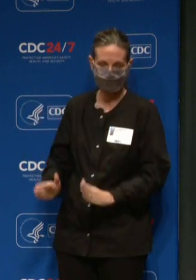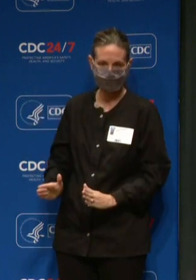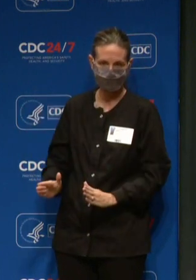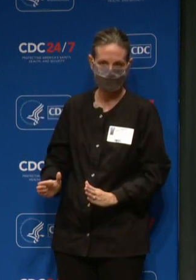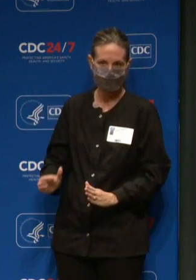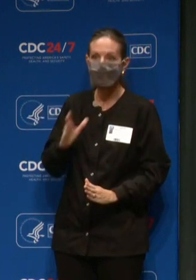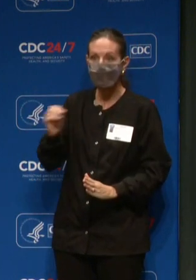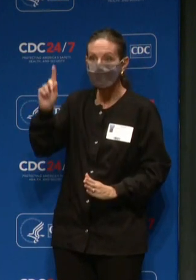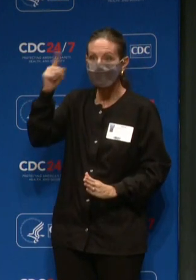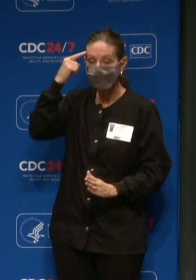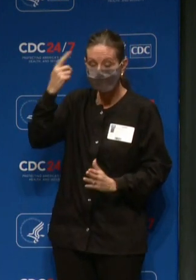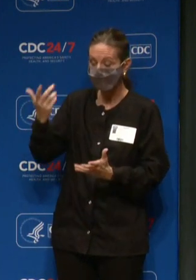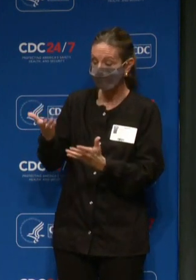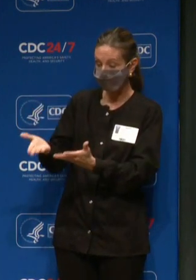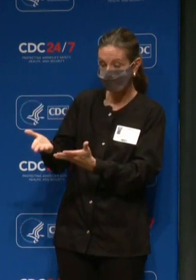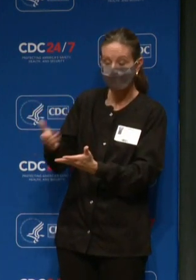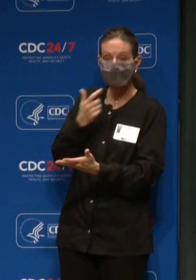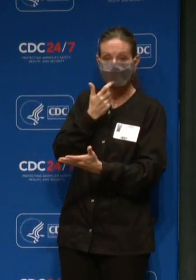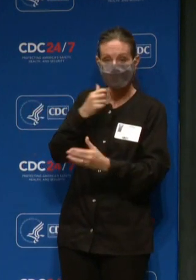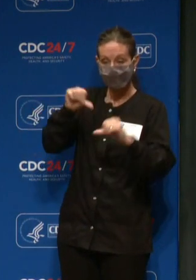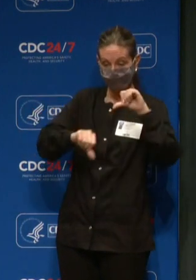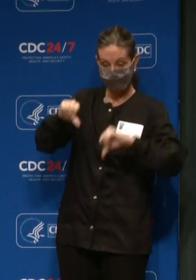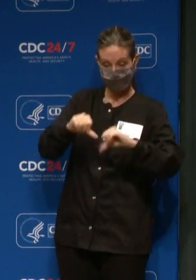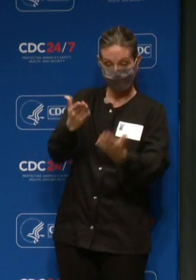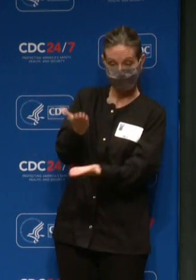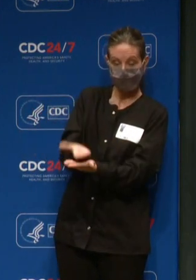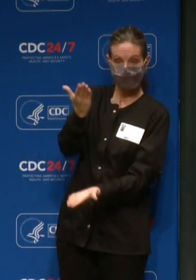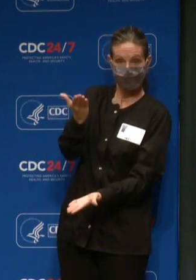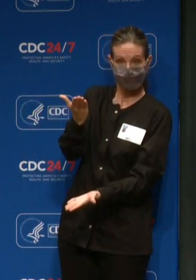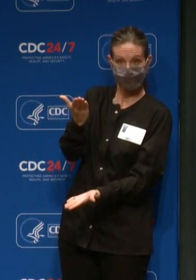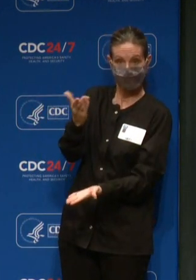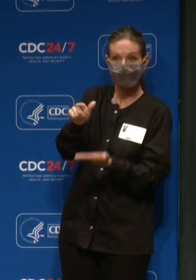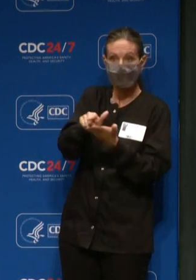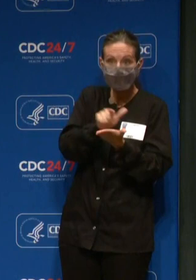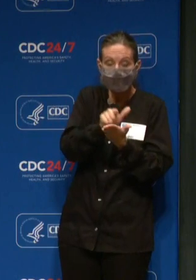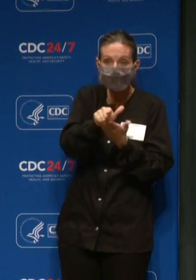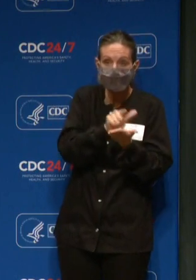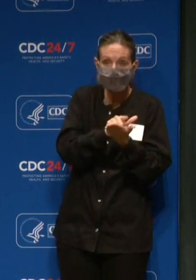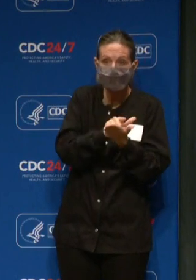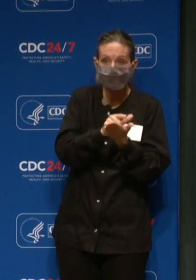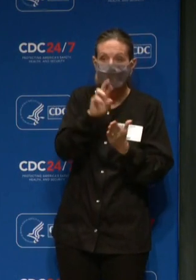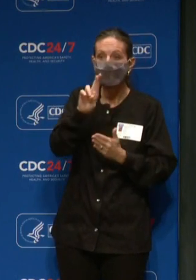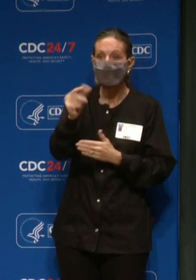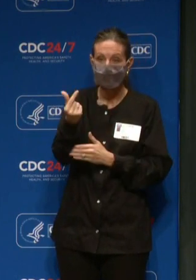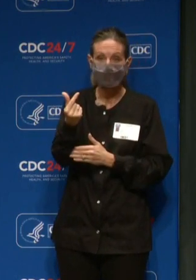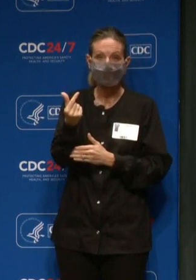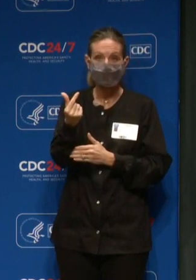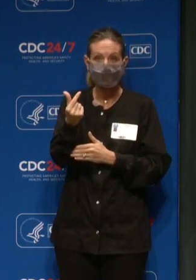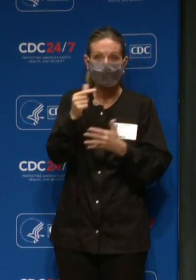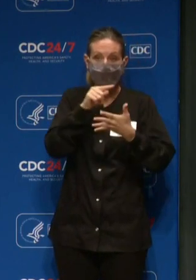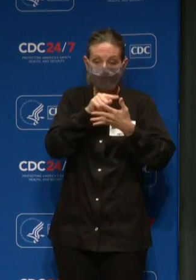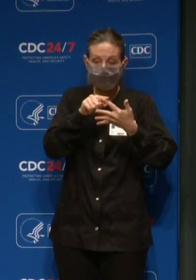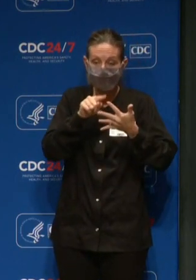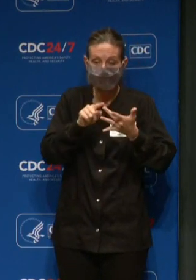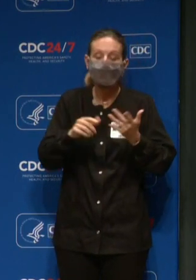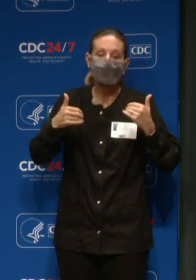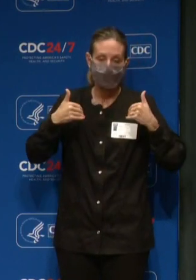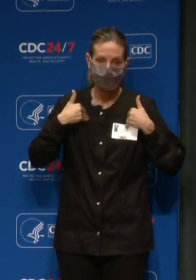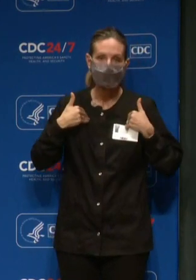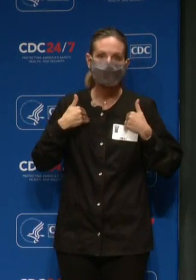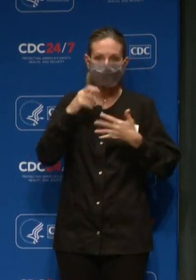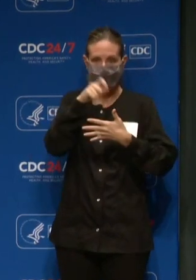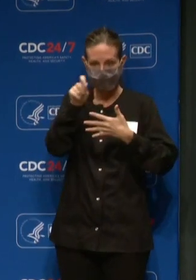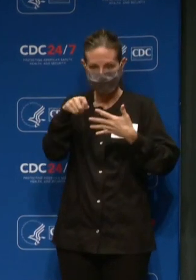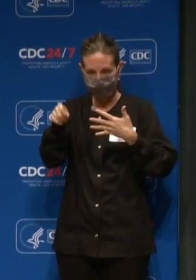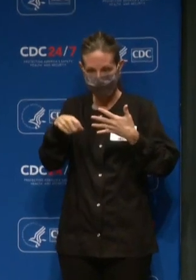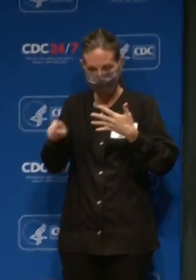their scientific, evidence, legal, and regulatory standards. Well, thank you all very much for coming today. Dr. Redfield and I have